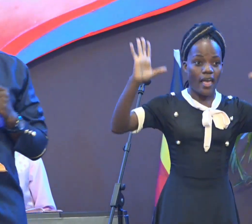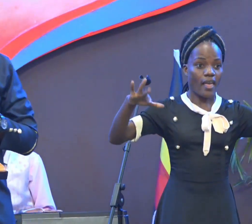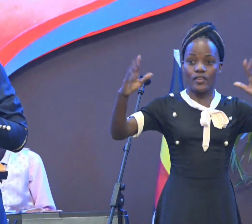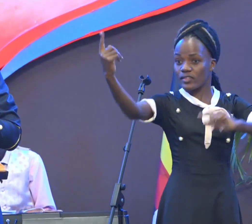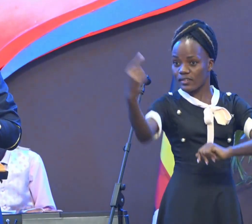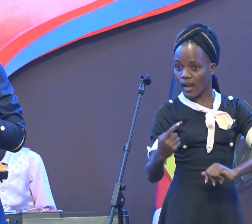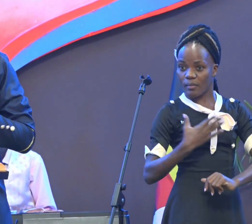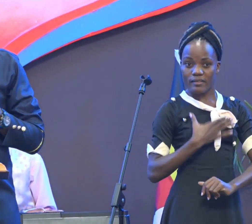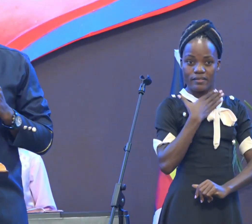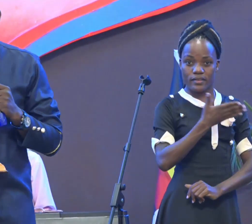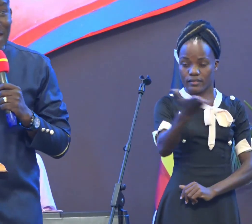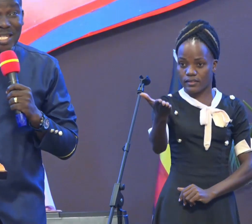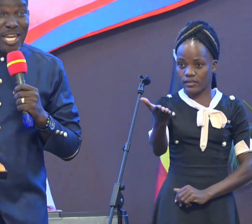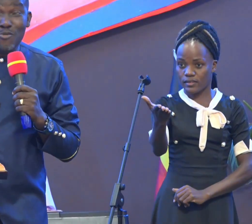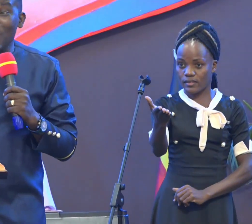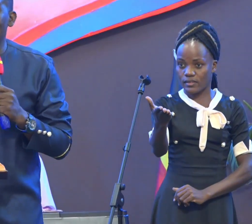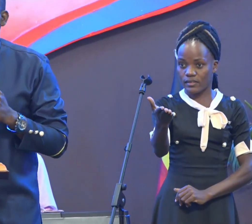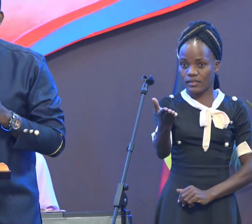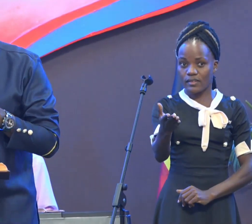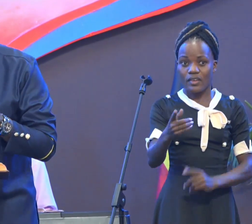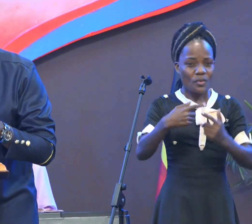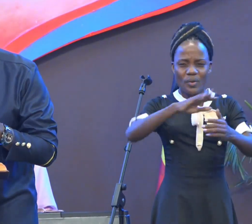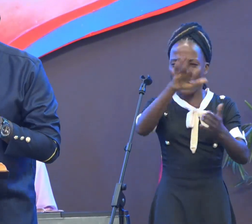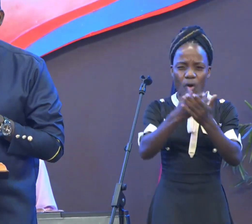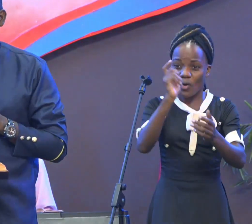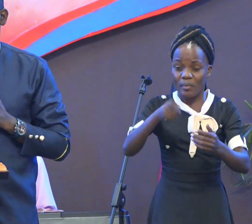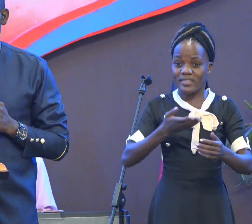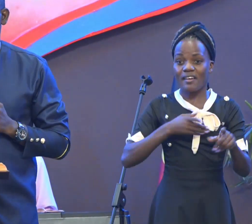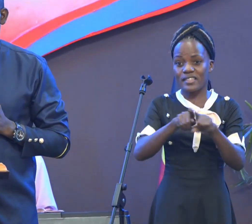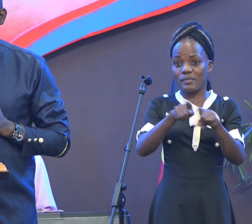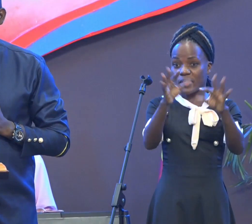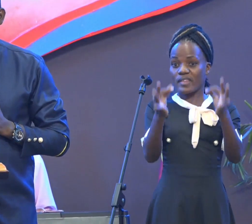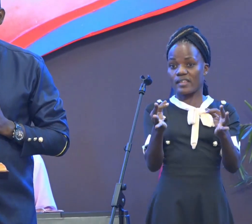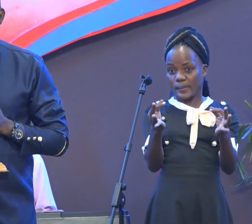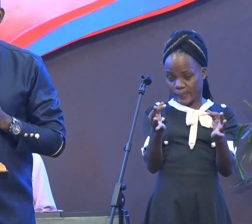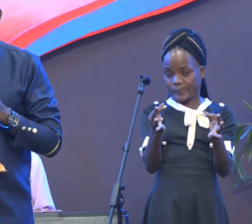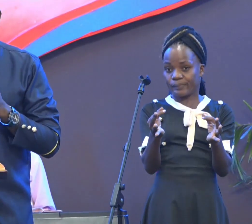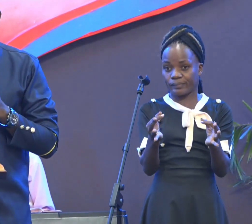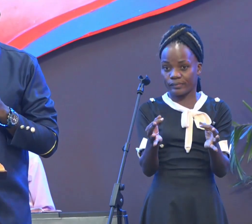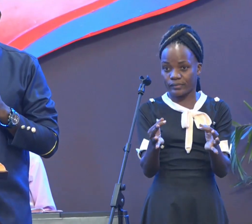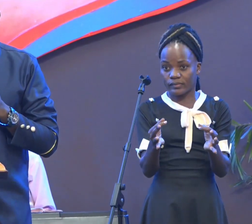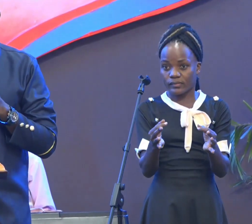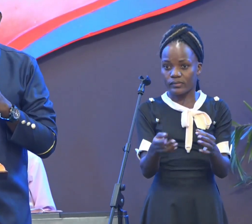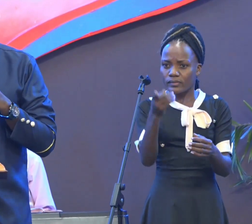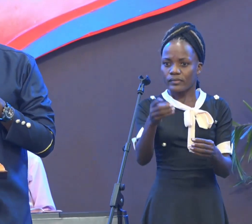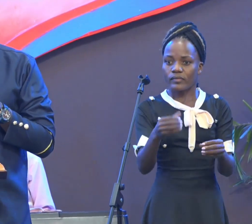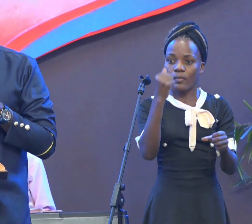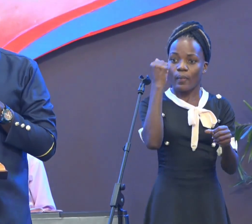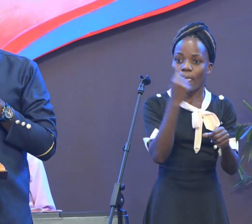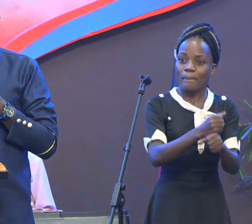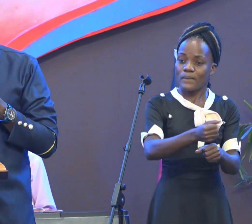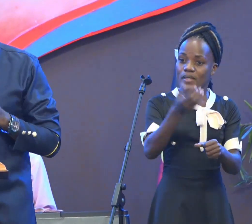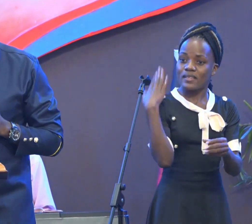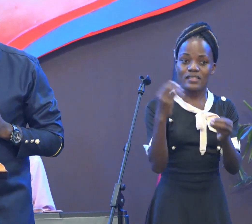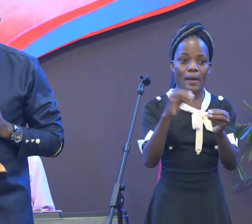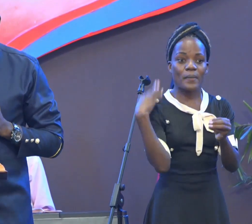The angels visit you. Ekyo kyetekeddwa okubeera abooluganda. That is what we must be, brethren. Ngambye sister gwe kyotekeddwa okubeera mu linnya